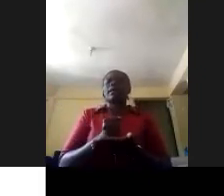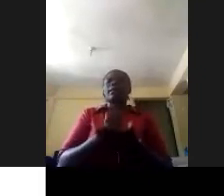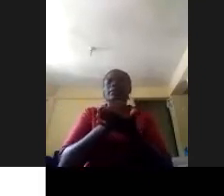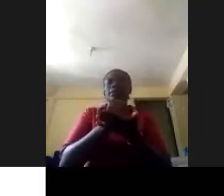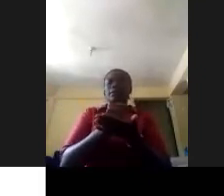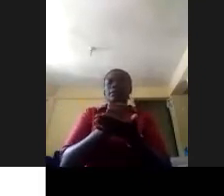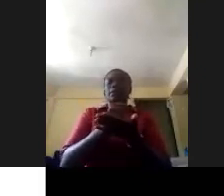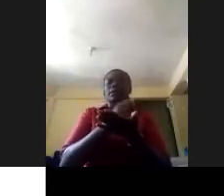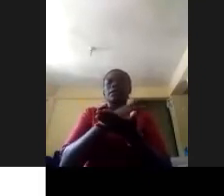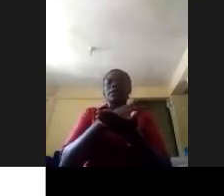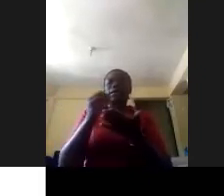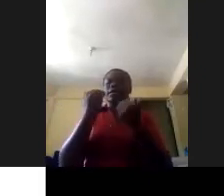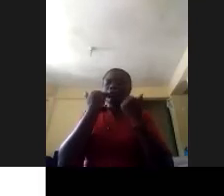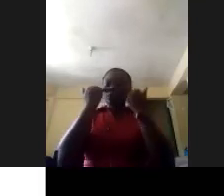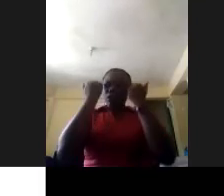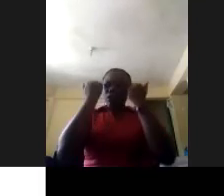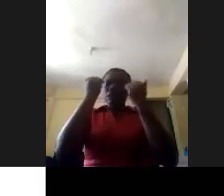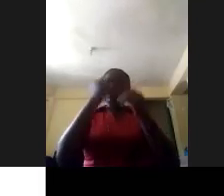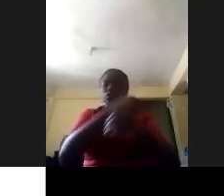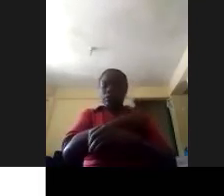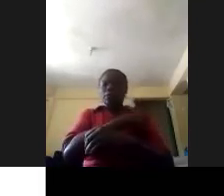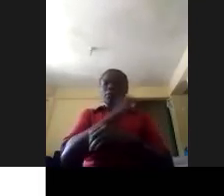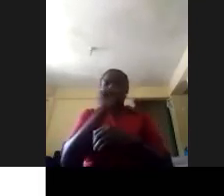depression is a very treatable condition.